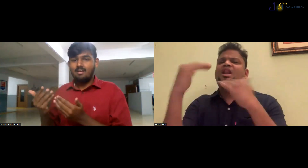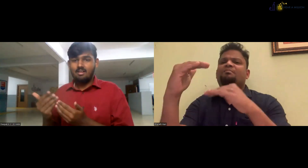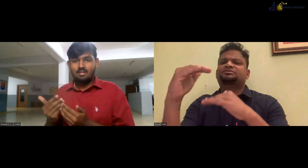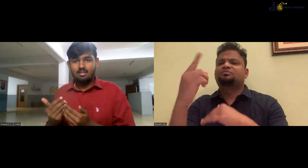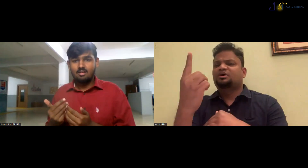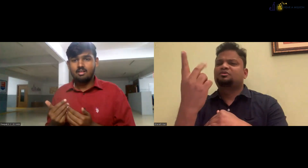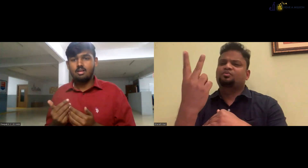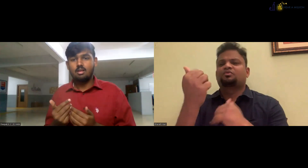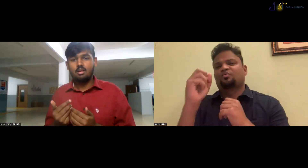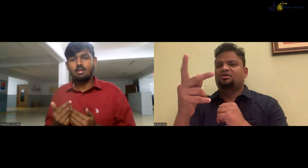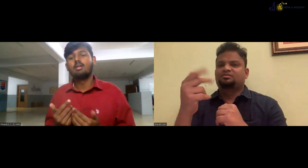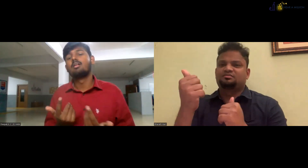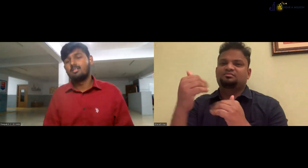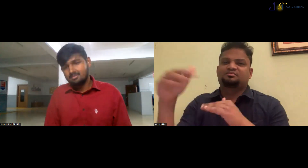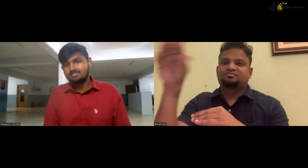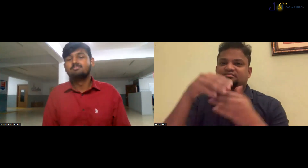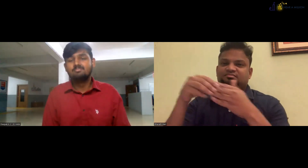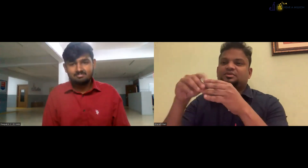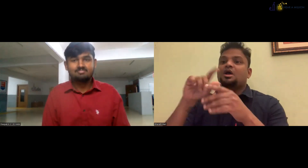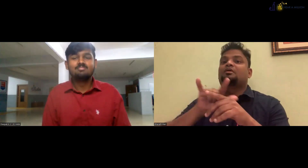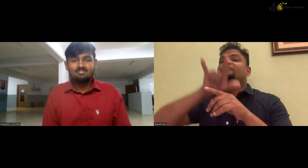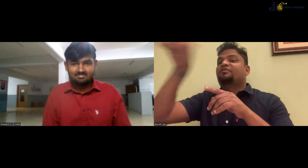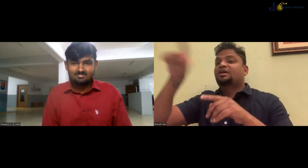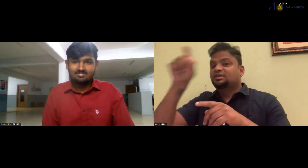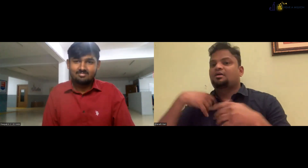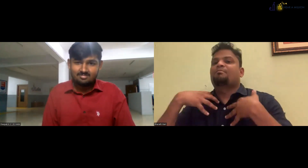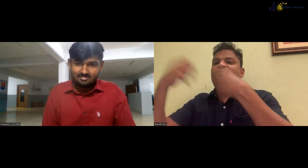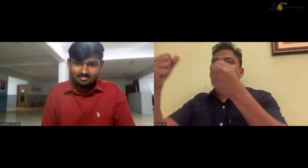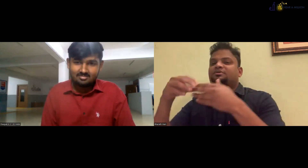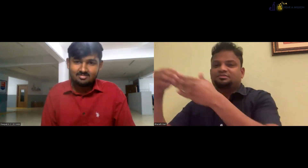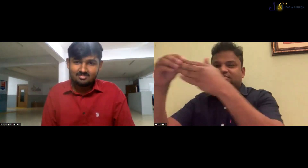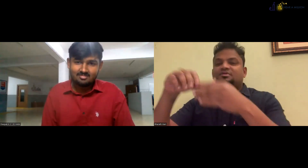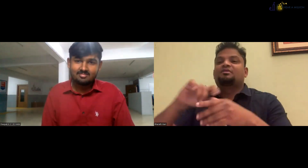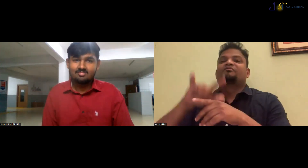with friends, you feel good. Yes, with 1 or 2 people, that is better.